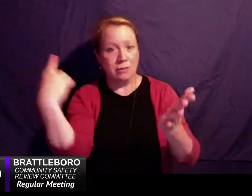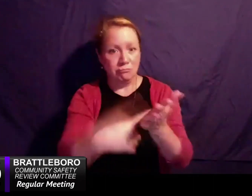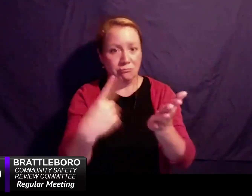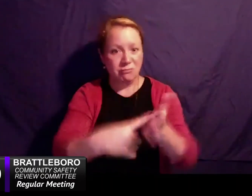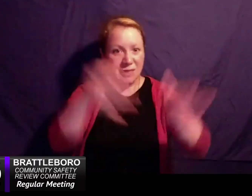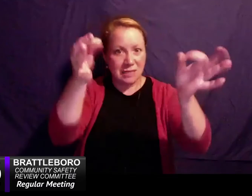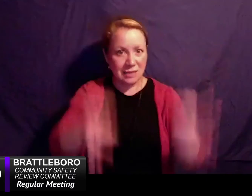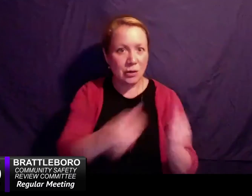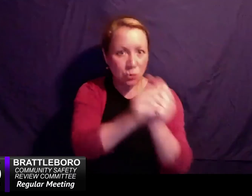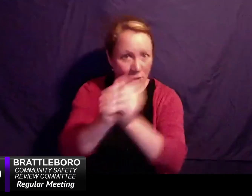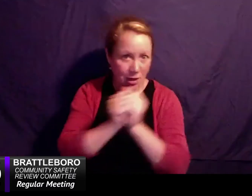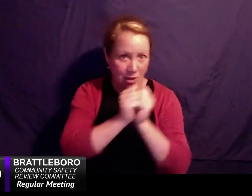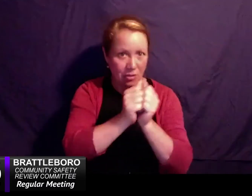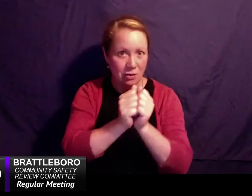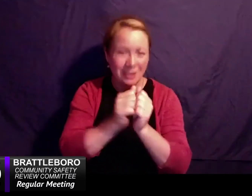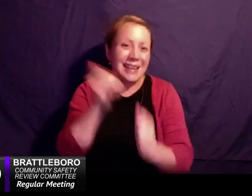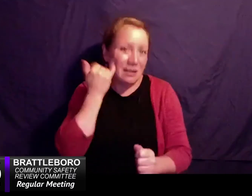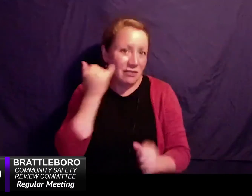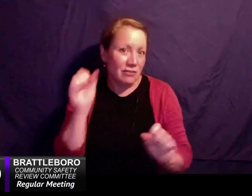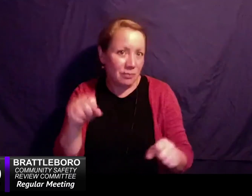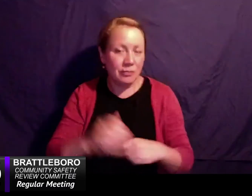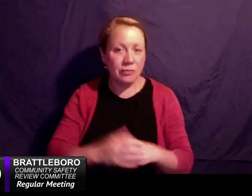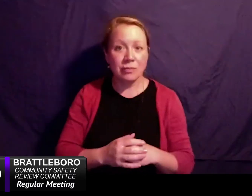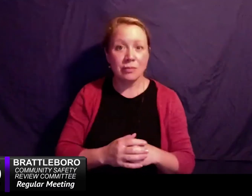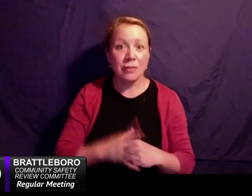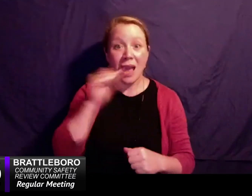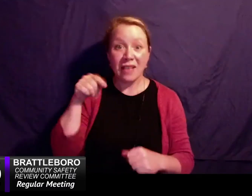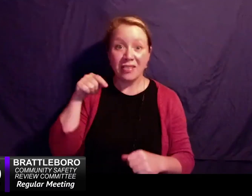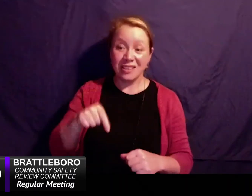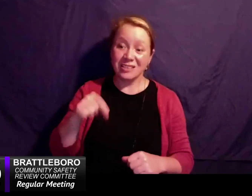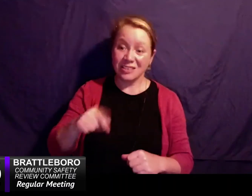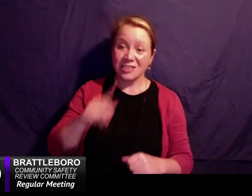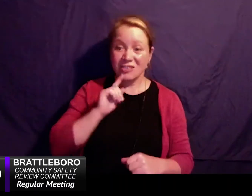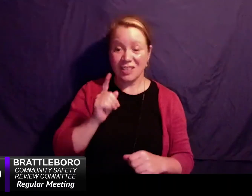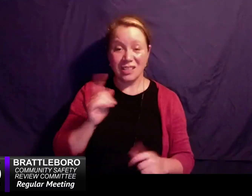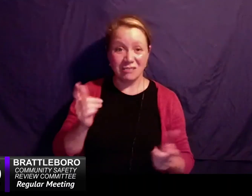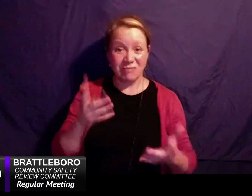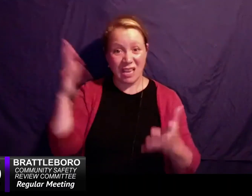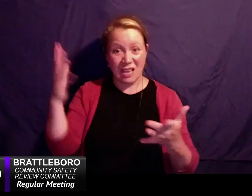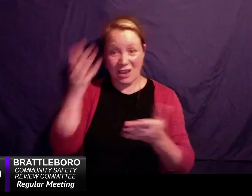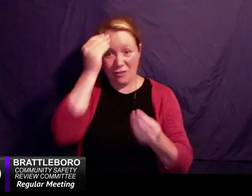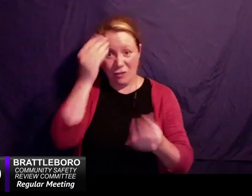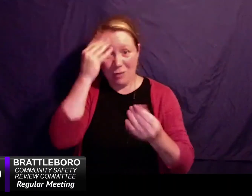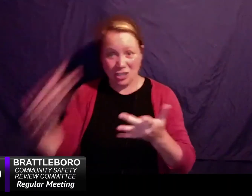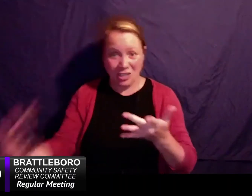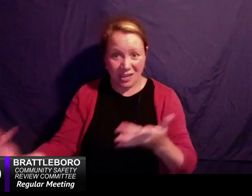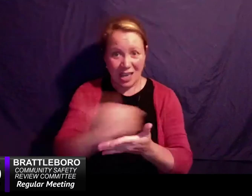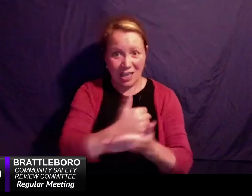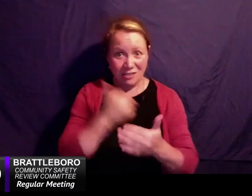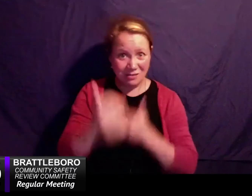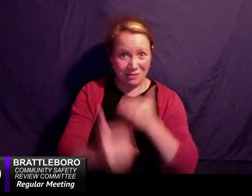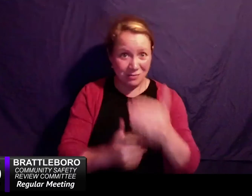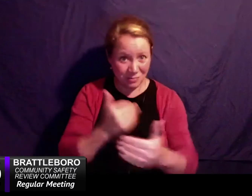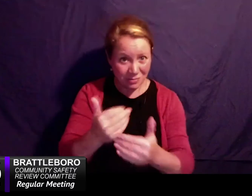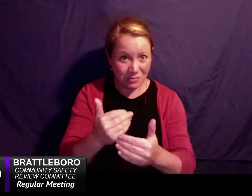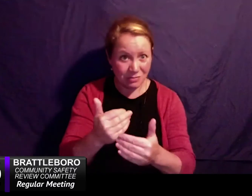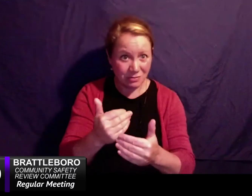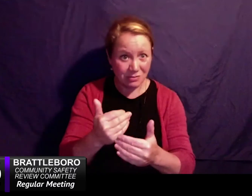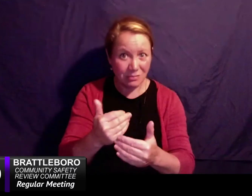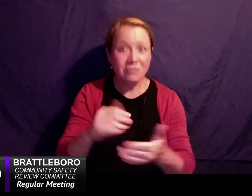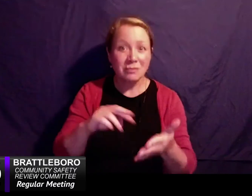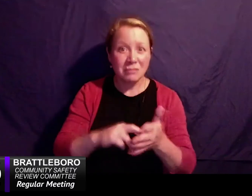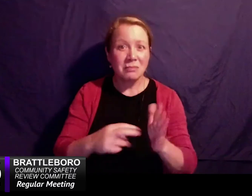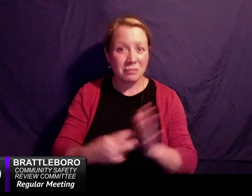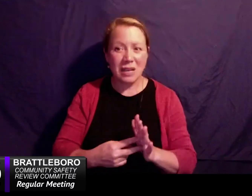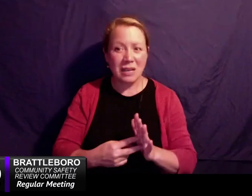items. And because this is largely an information gathering process, I think it will be less difficult in this